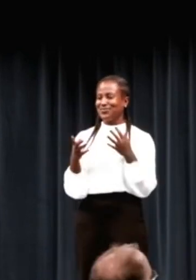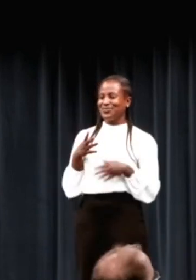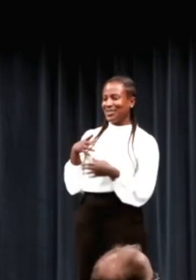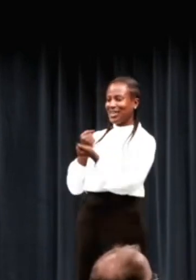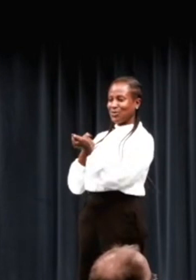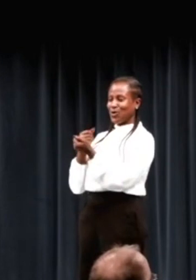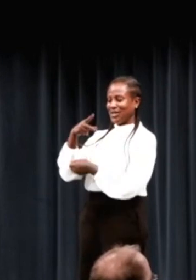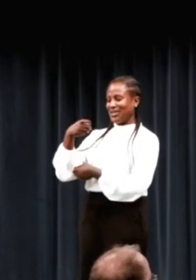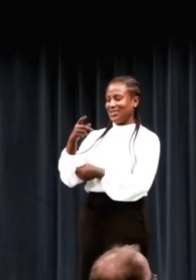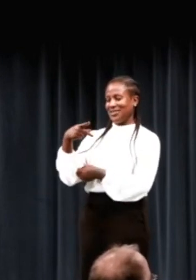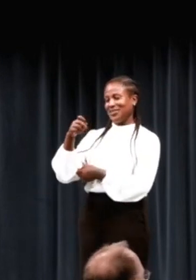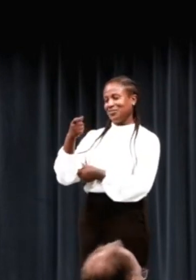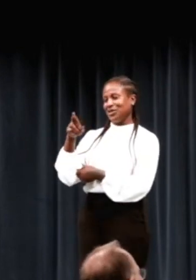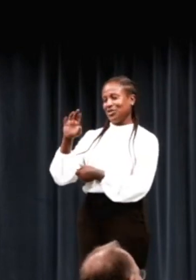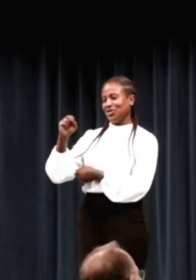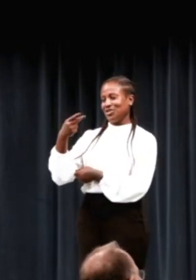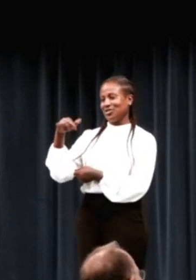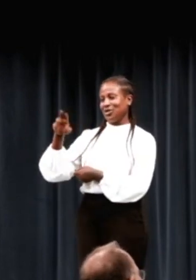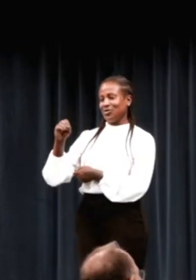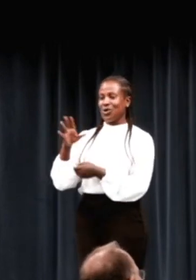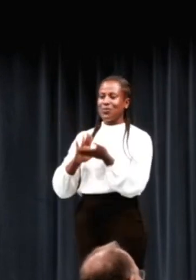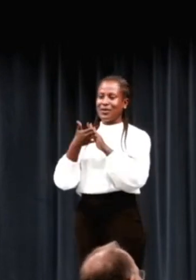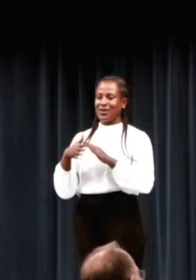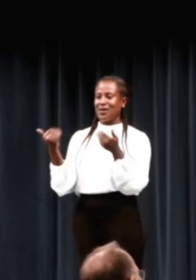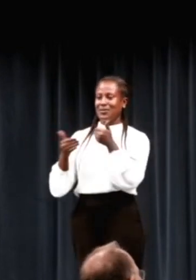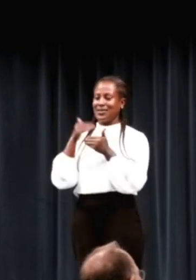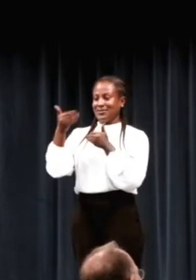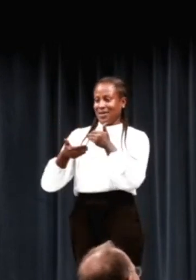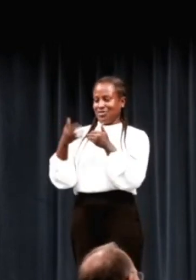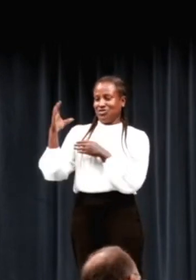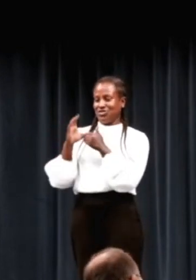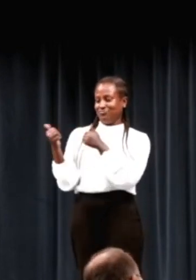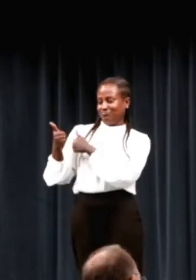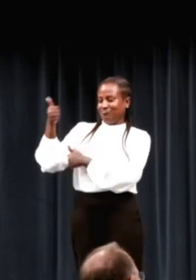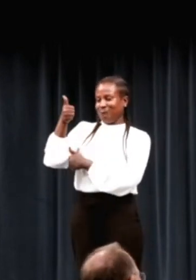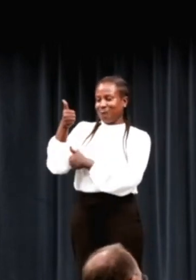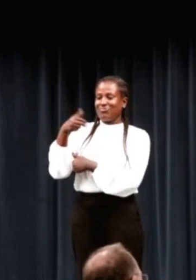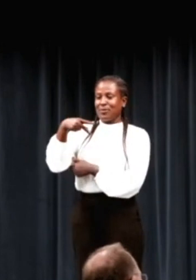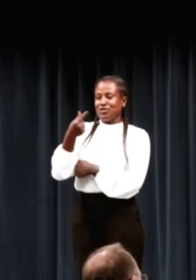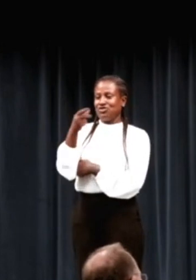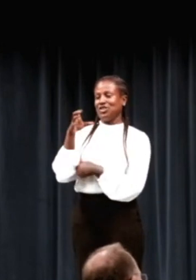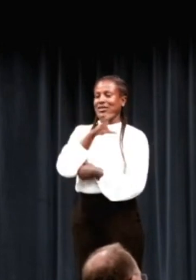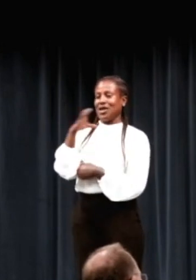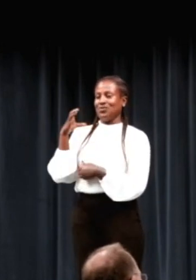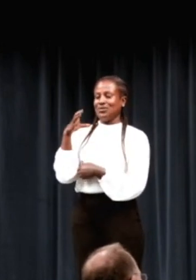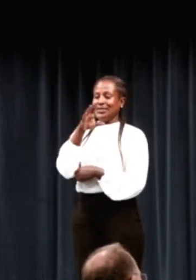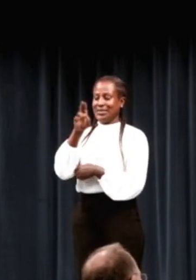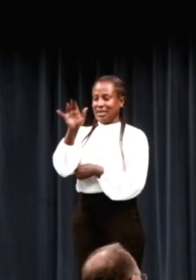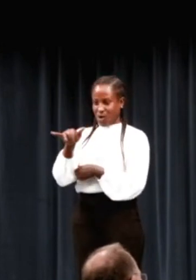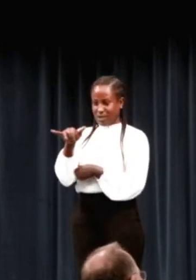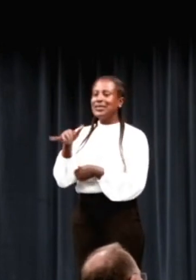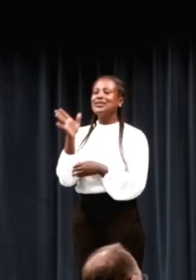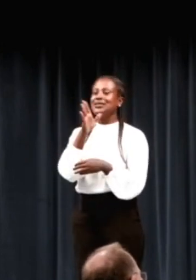Shapiro, who you just witnessed become the next chair of the Prince George's County Planning Board of Maryland National Capital